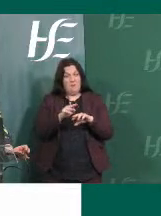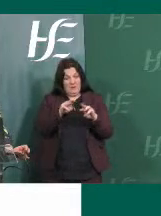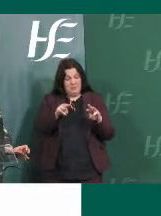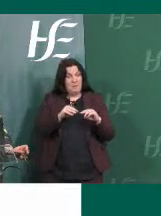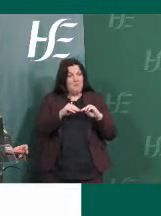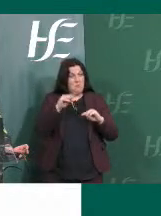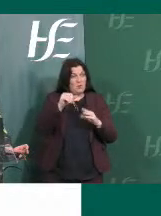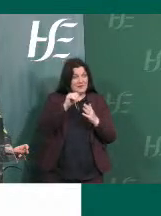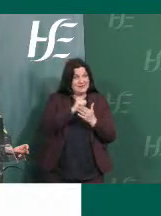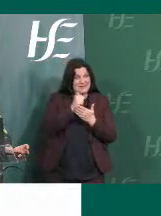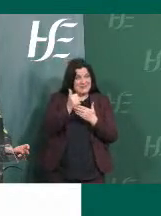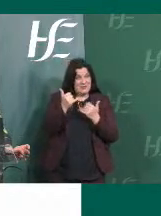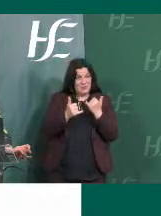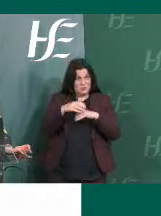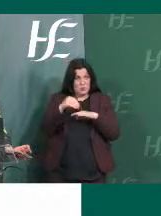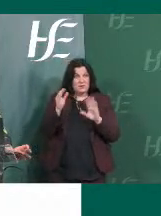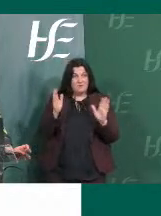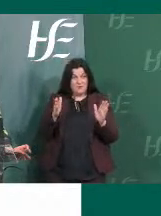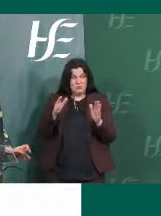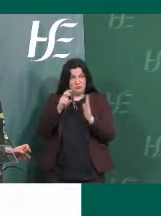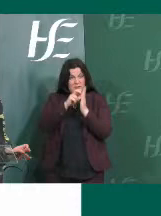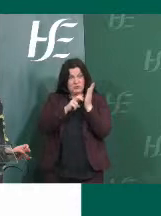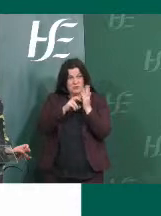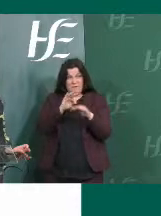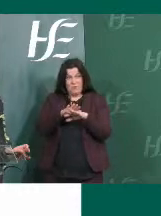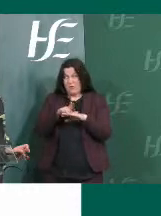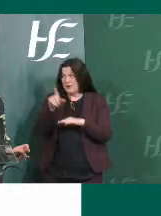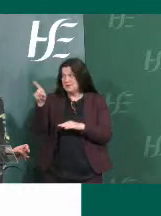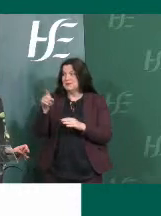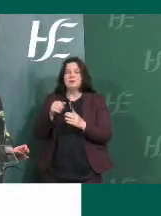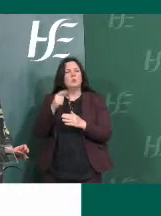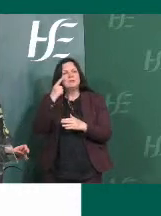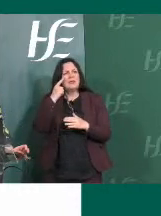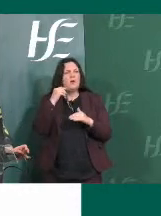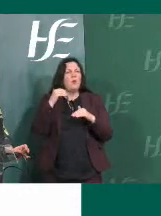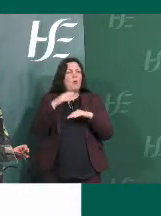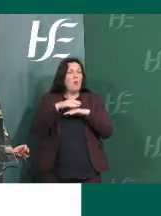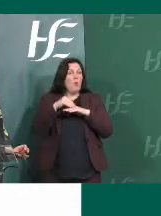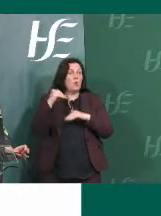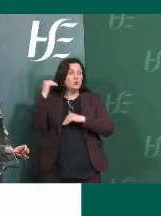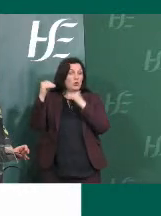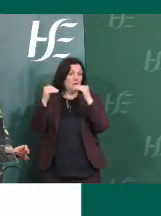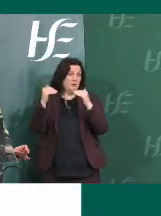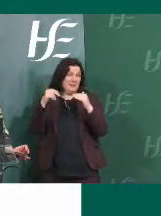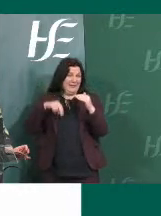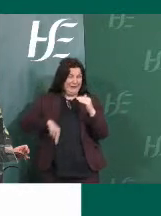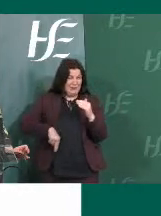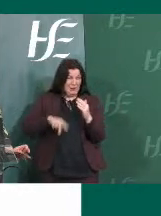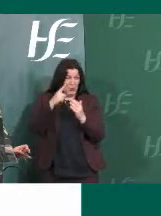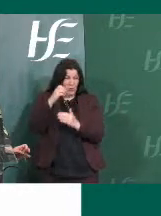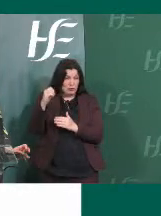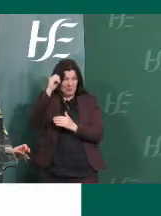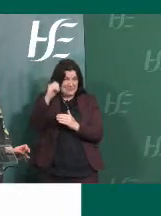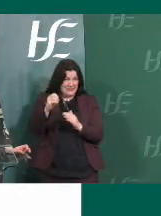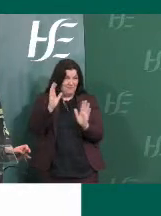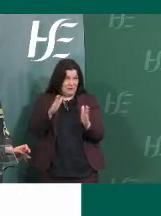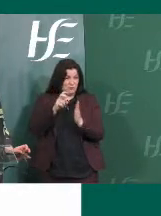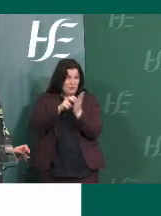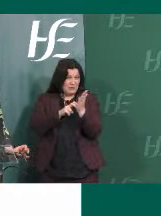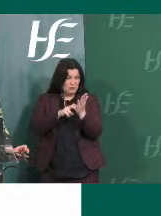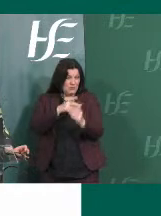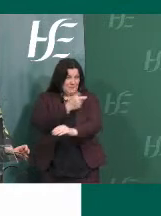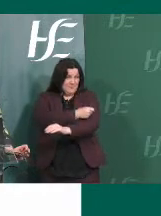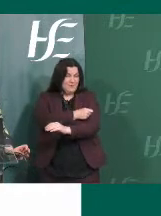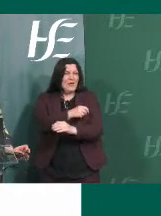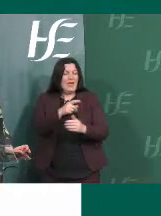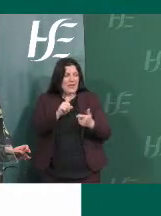over have registered for vaccination in Ireland. You can see for the older age groups, it's virtually 100% at this point. And we're down to